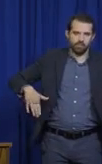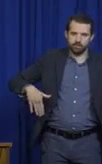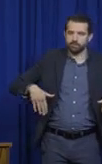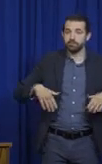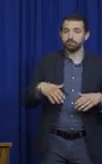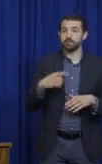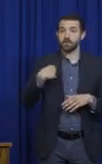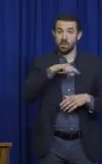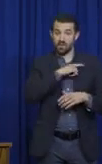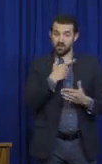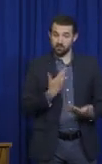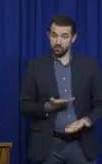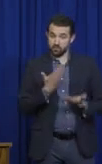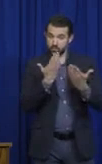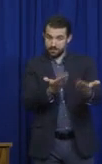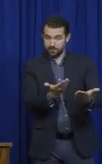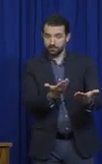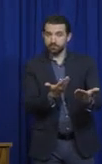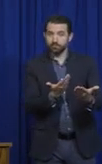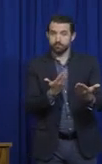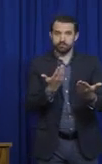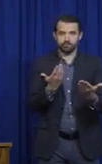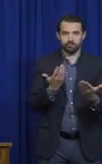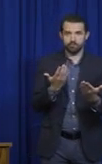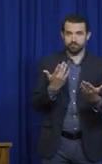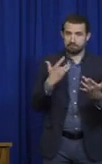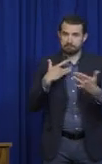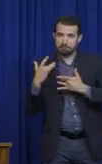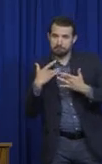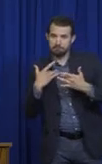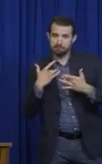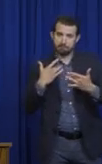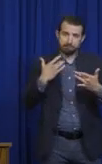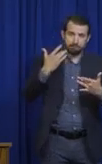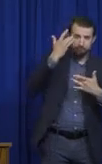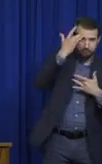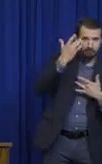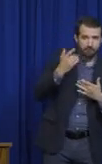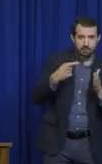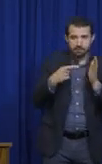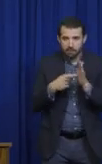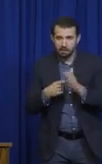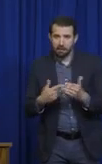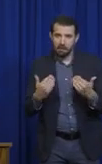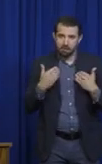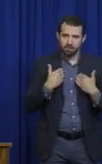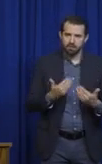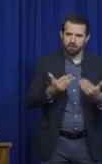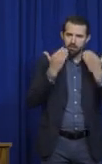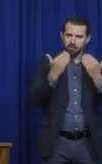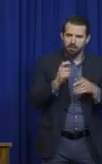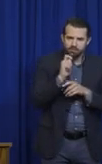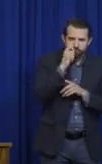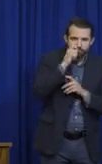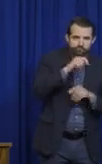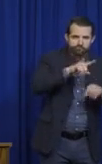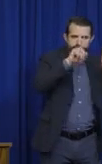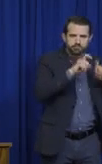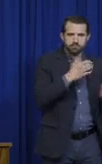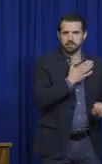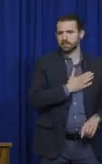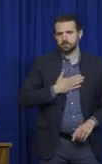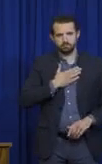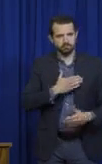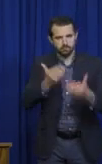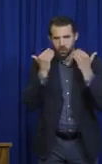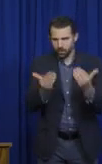is concerned about coronavirus, they've got symptoms, they get the regular test that our laboratory and other laboratories across the